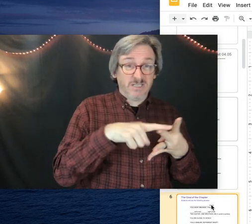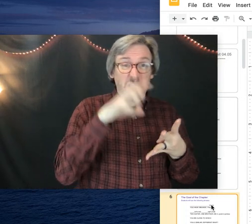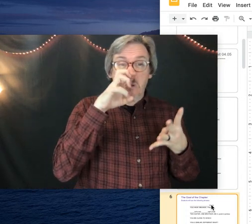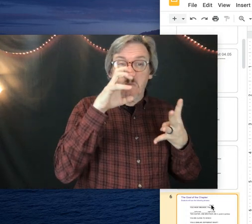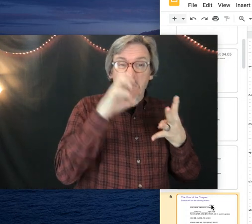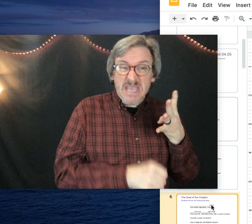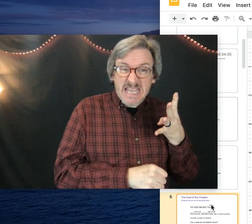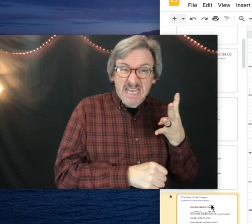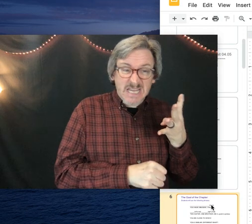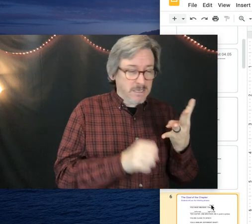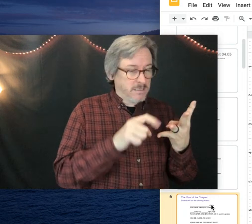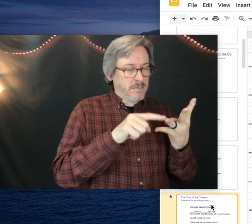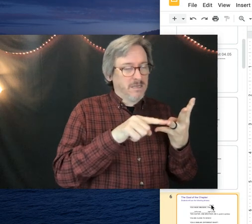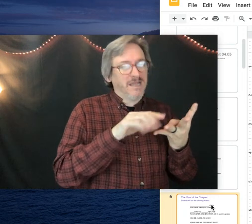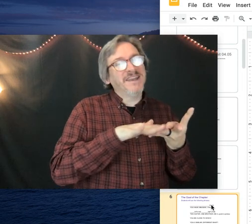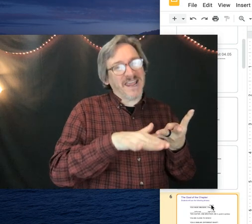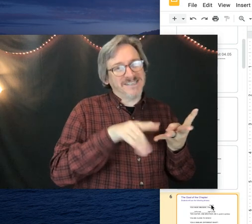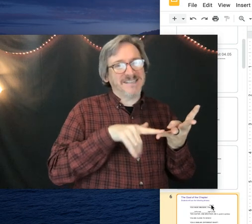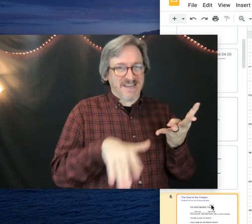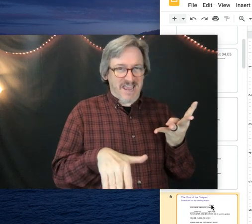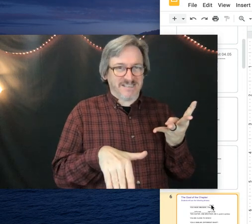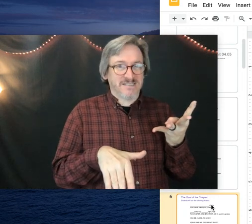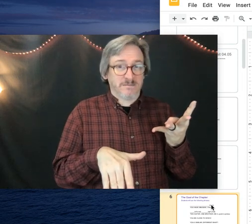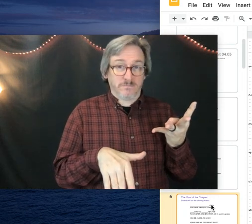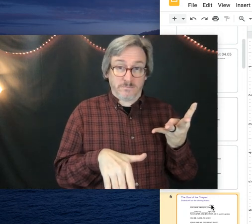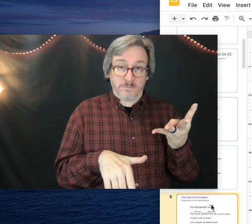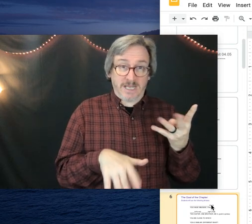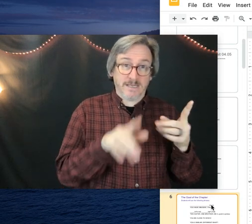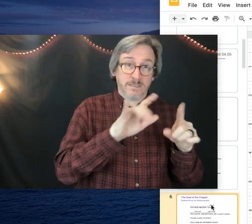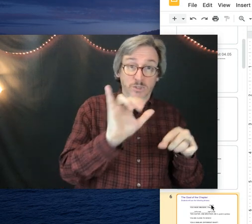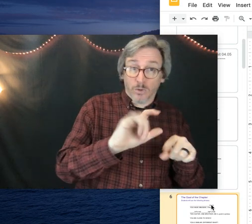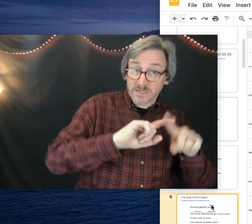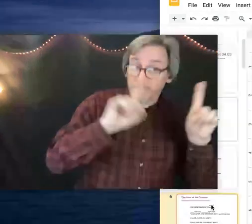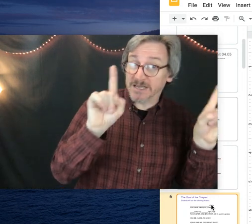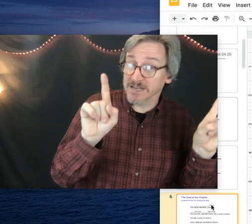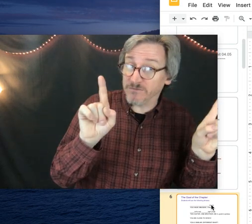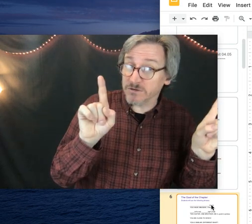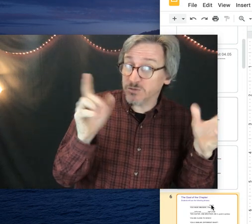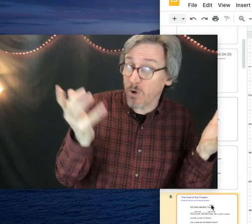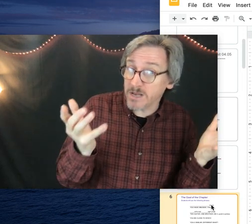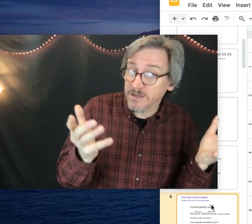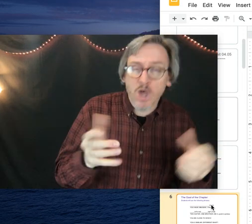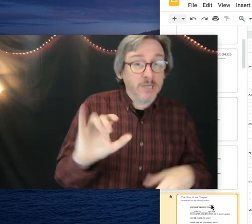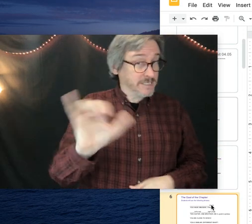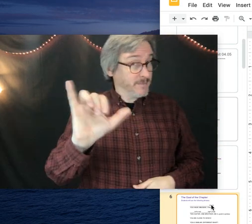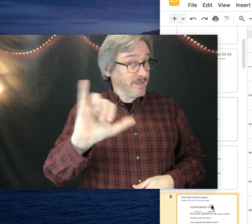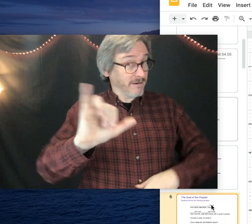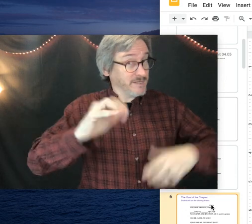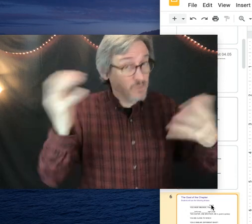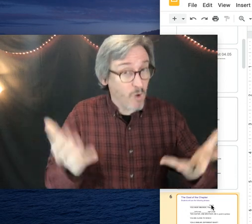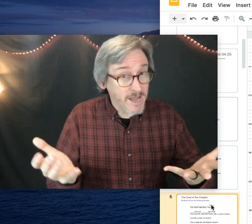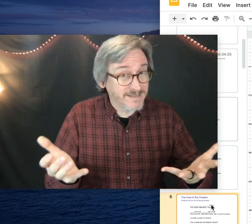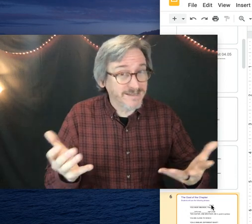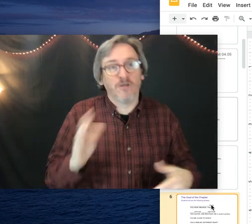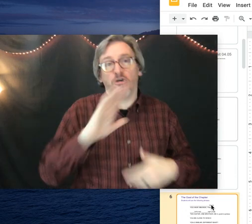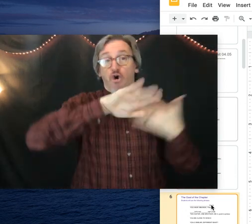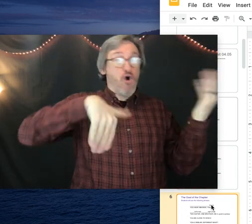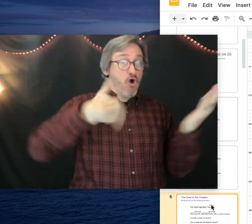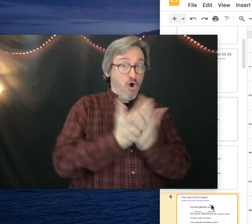Grouchy, mean, nice, nice. Okay, so like the difference, what? Similarities,